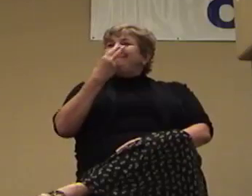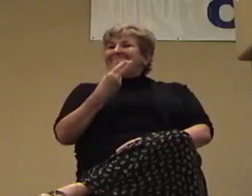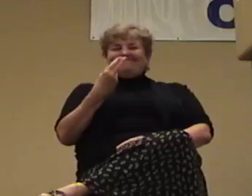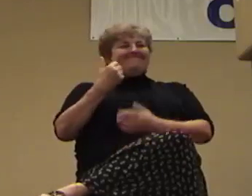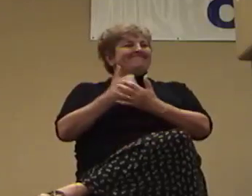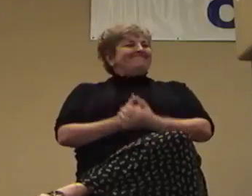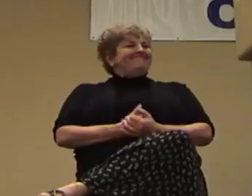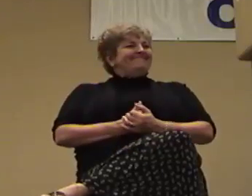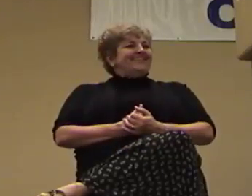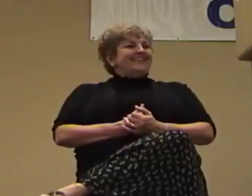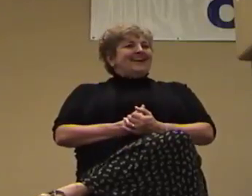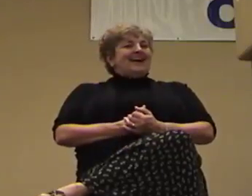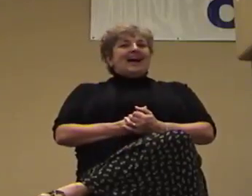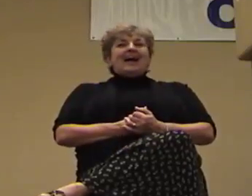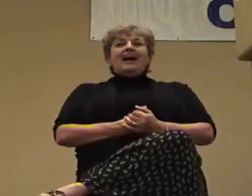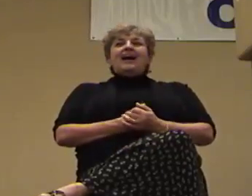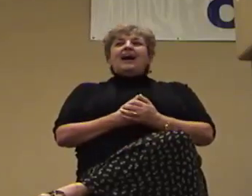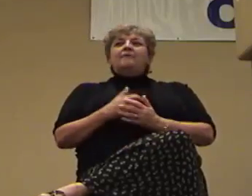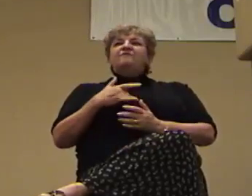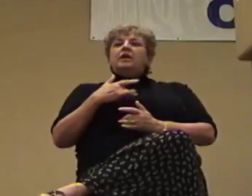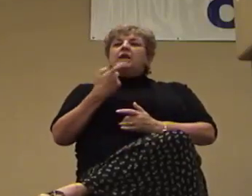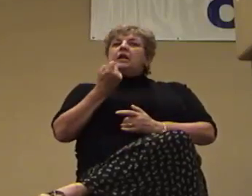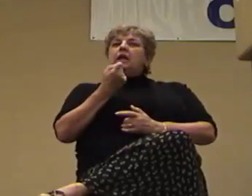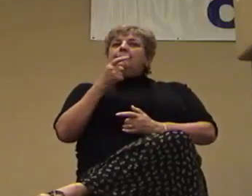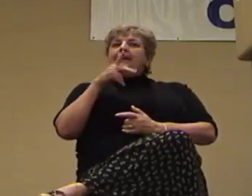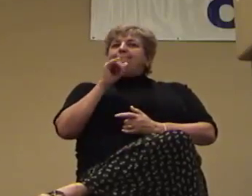I'm going to tan because I'm feeling a little pale.